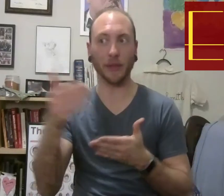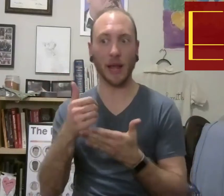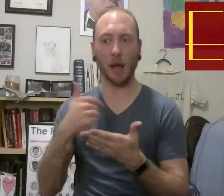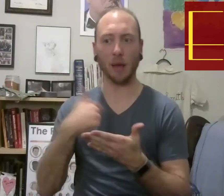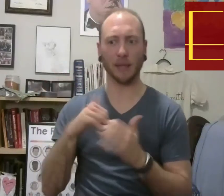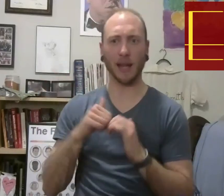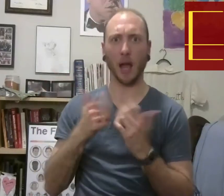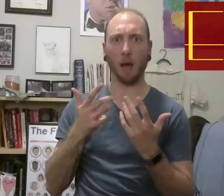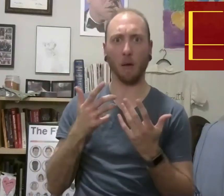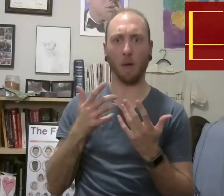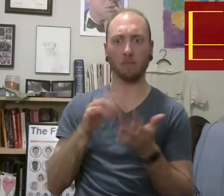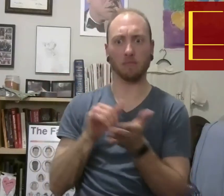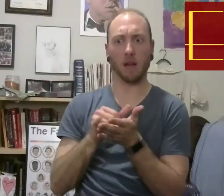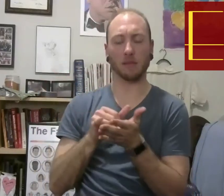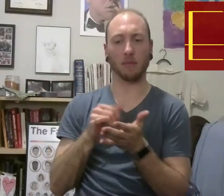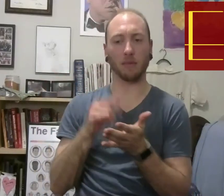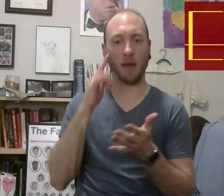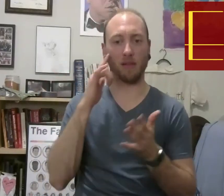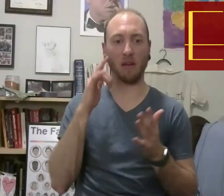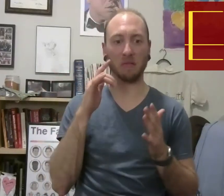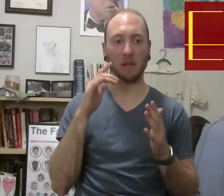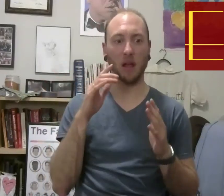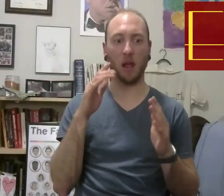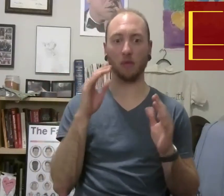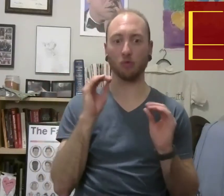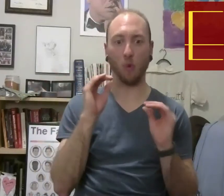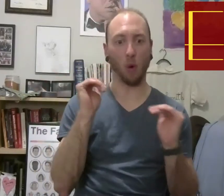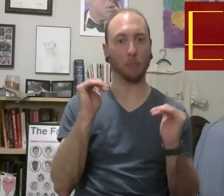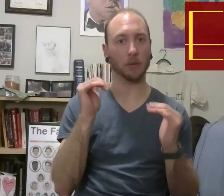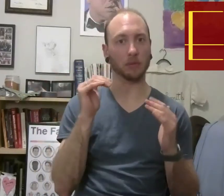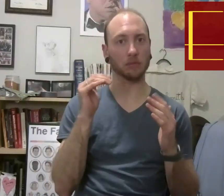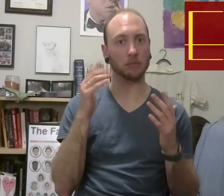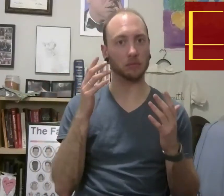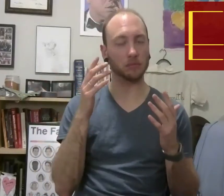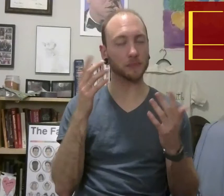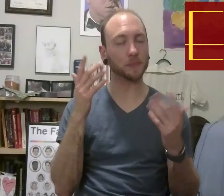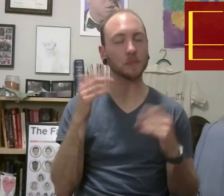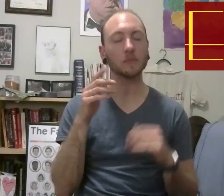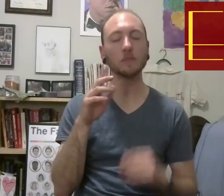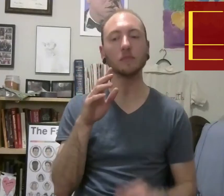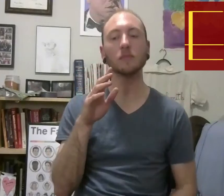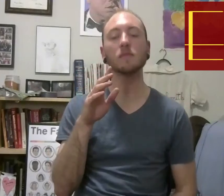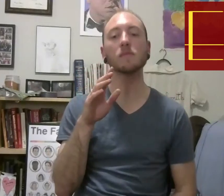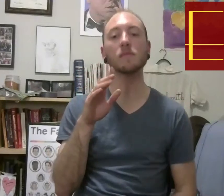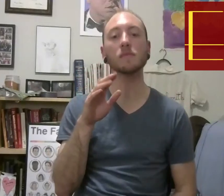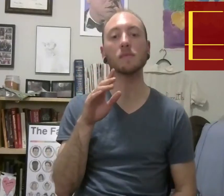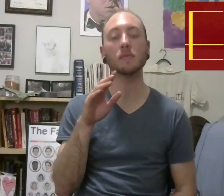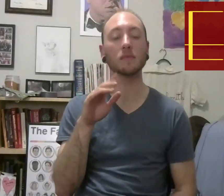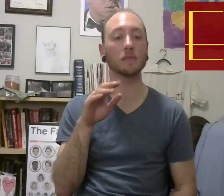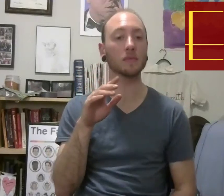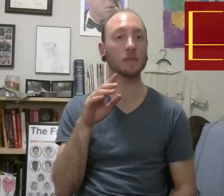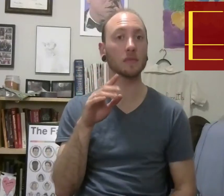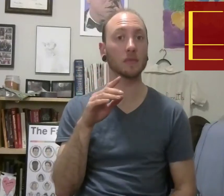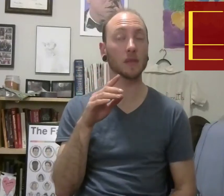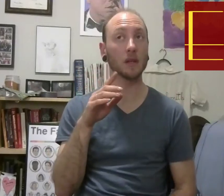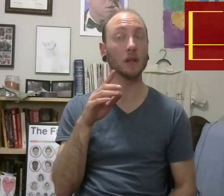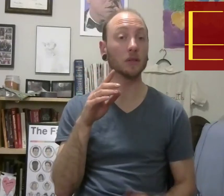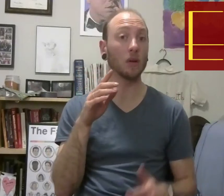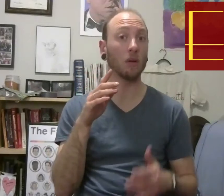if I'm totally hopeless? That was my thinking going into it. And I was pretty much